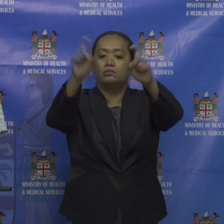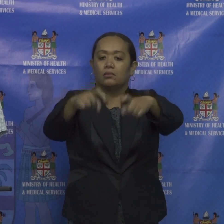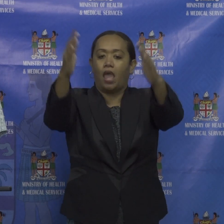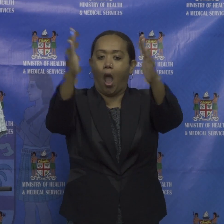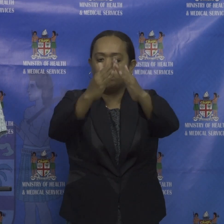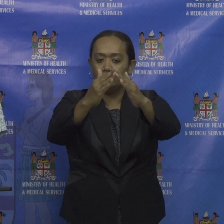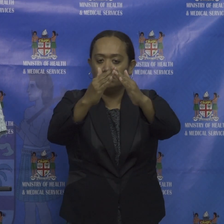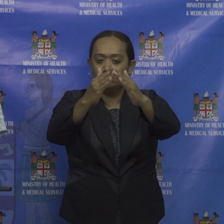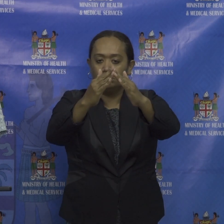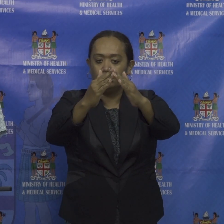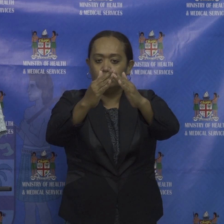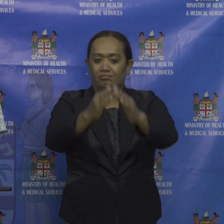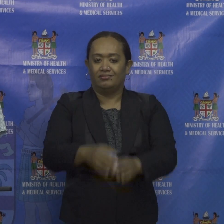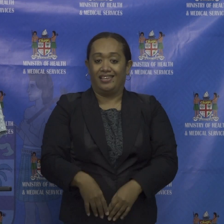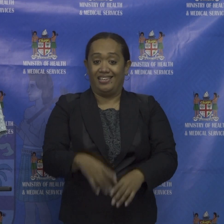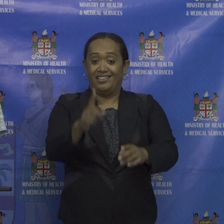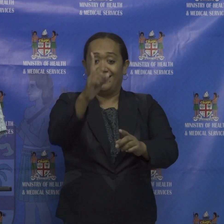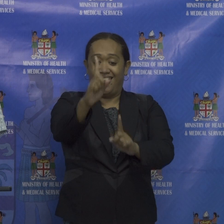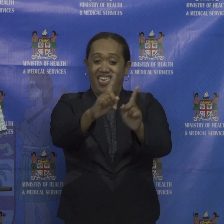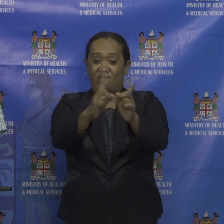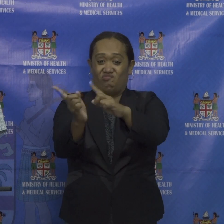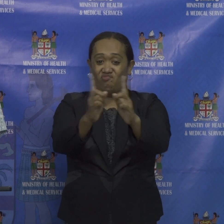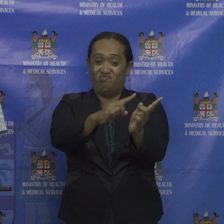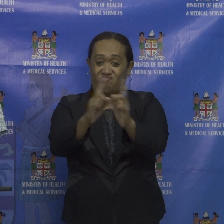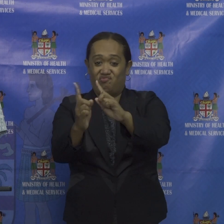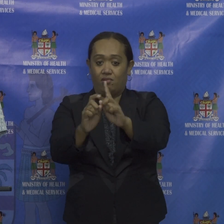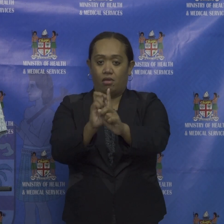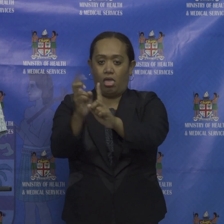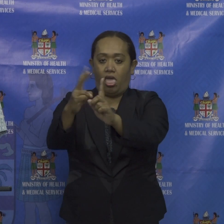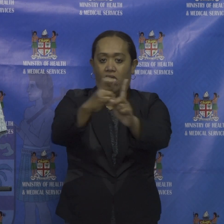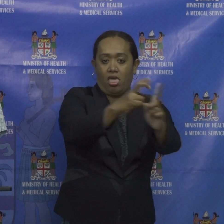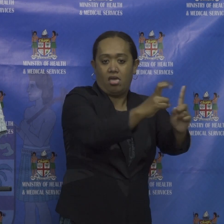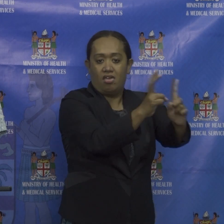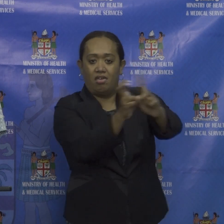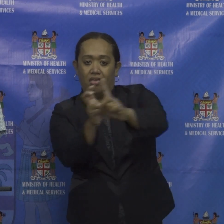stop the virus moving with you or anyone else.